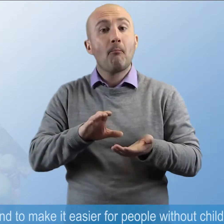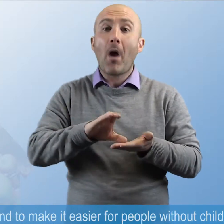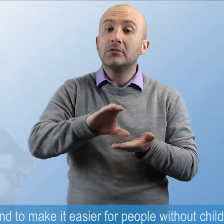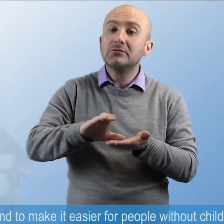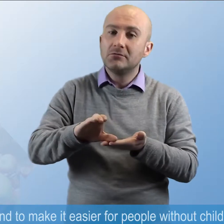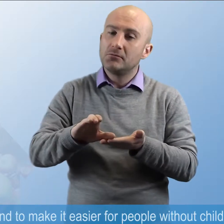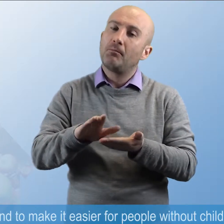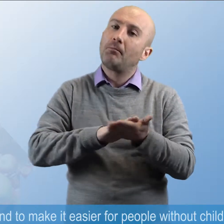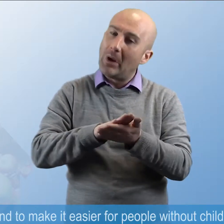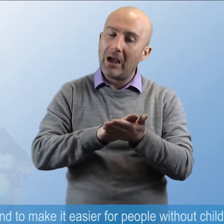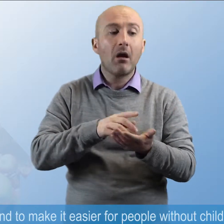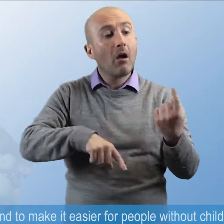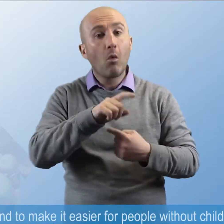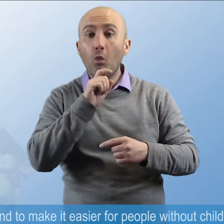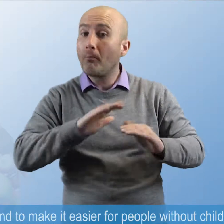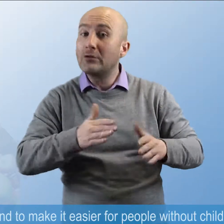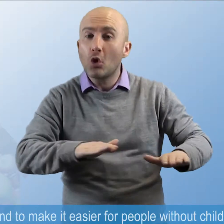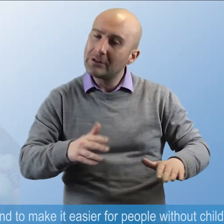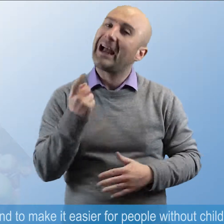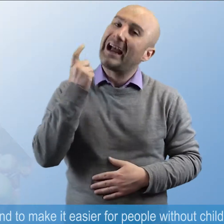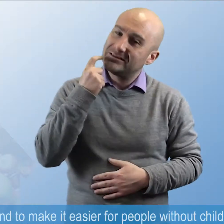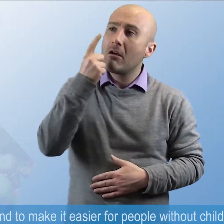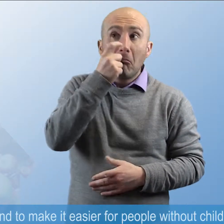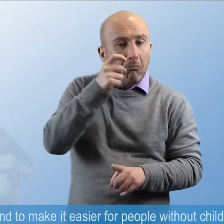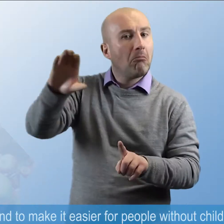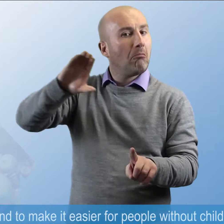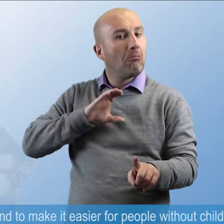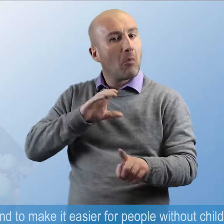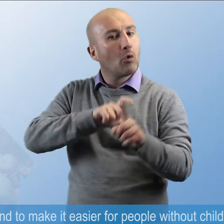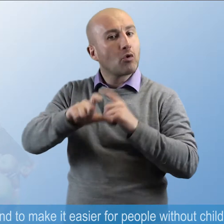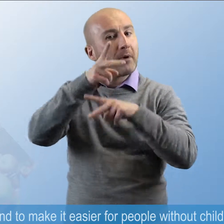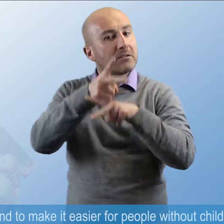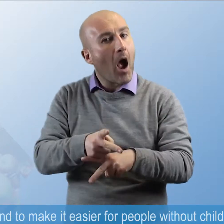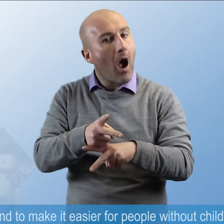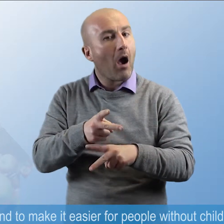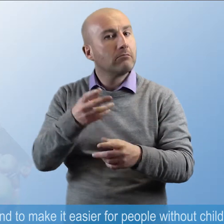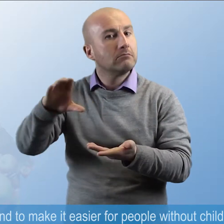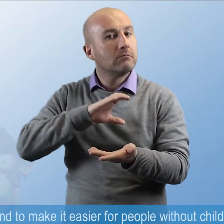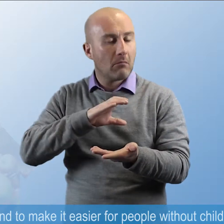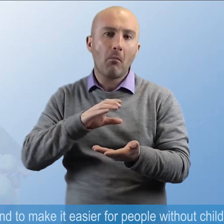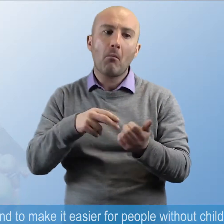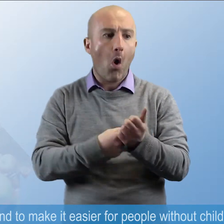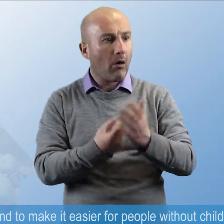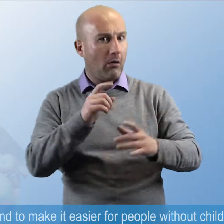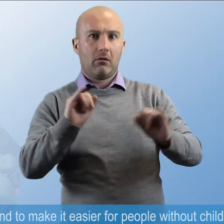But we have changed the fund to make it easier for people without children to get a community care grant when they're under exceptional